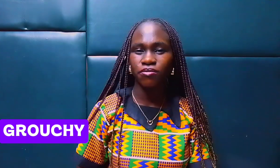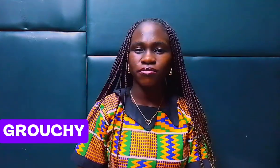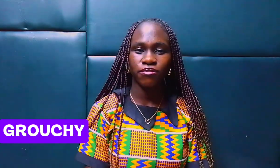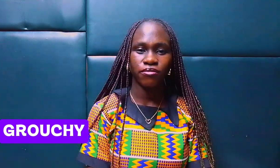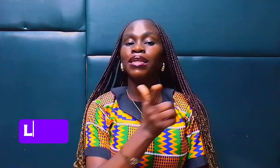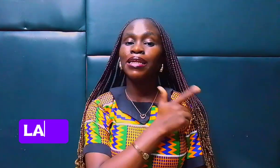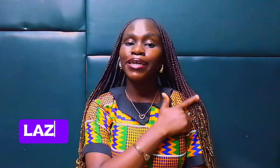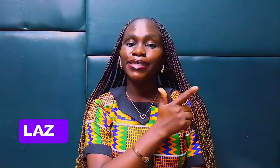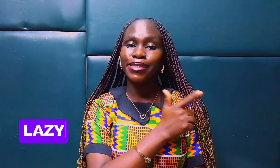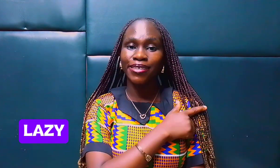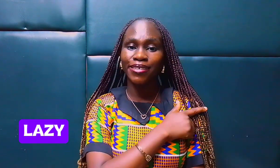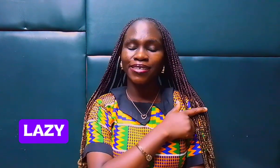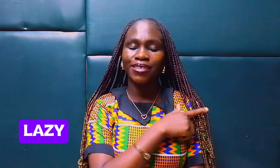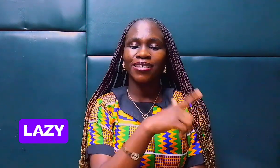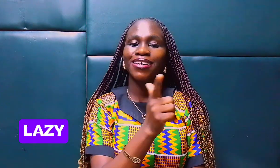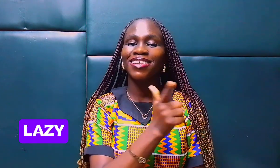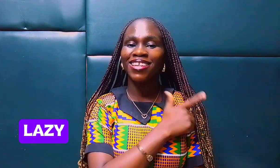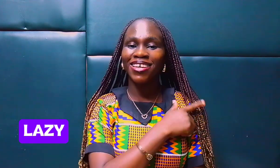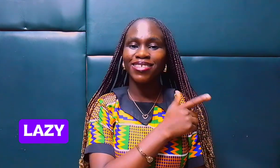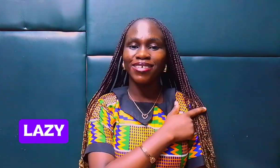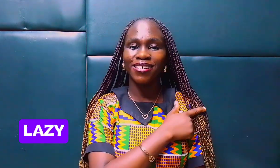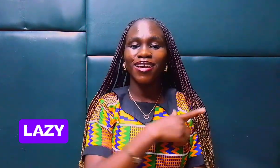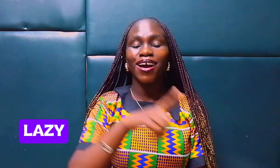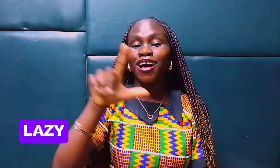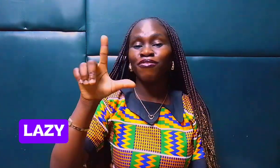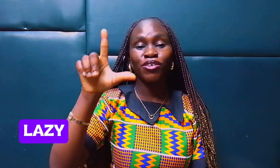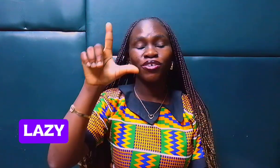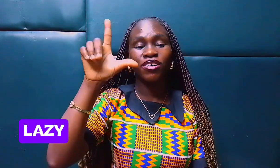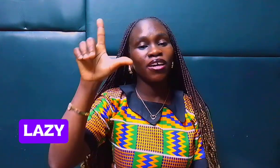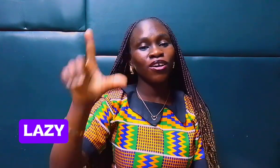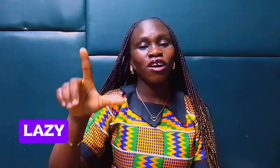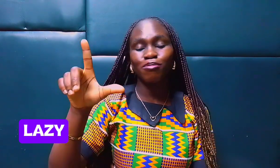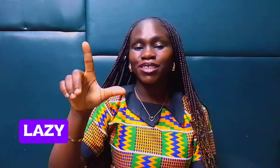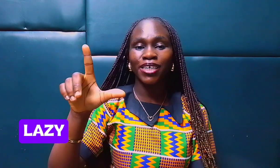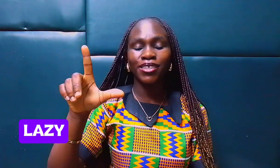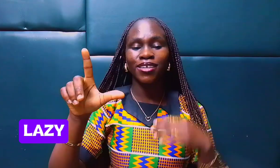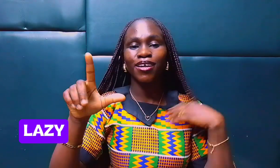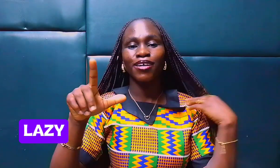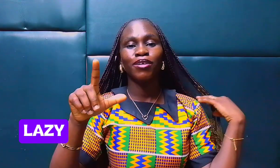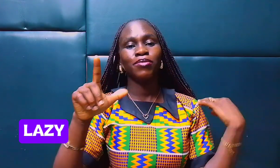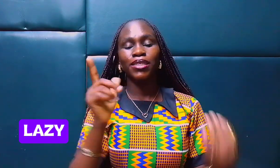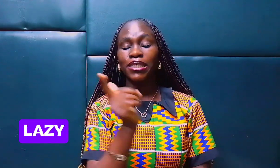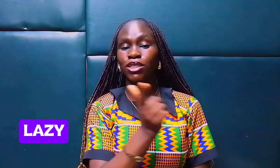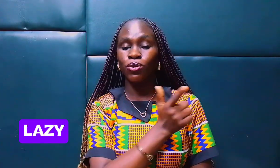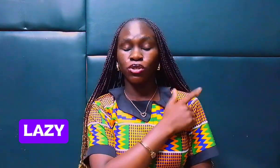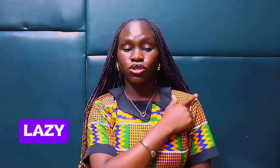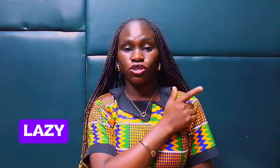grouchy. Lazy, lazy. Have your L alphabet again, placing it on